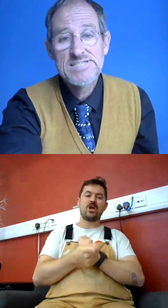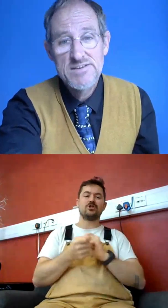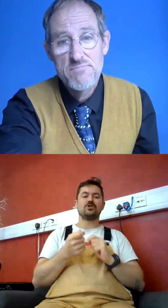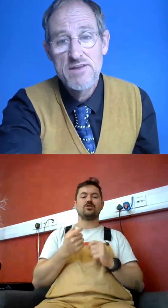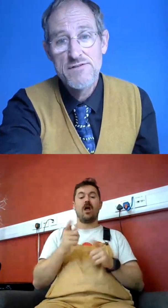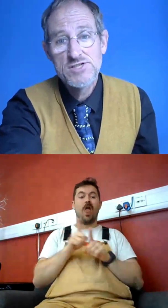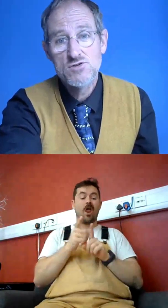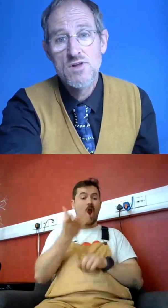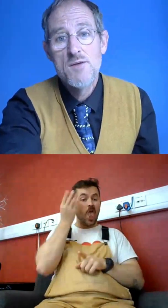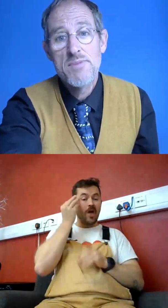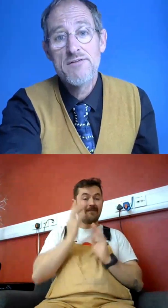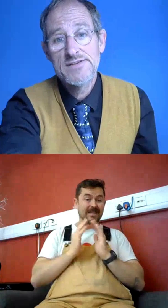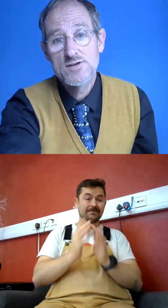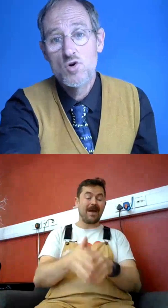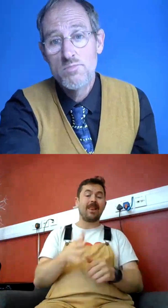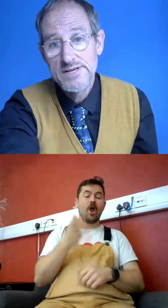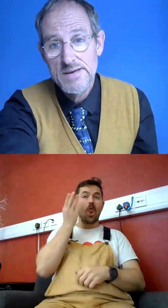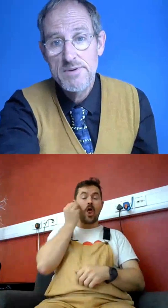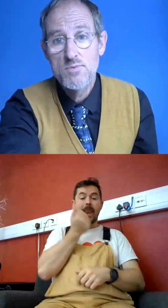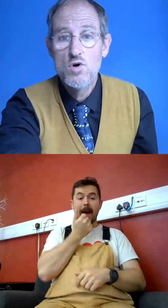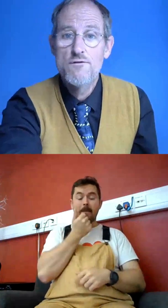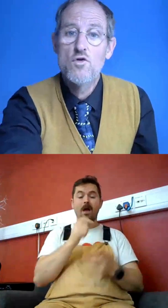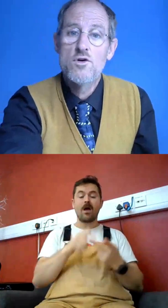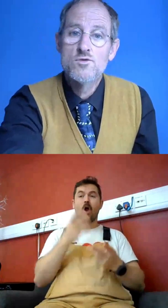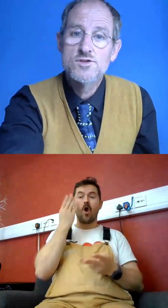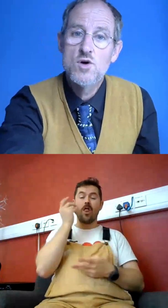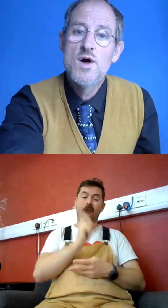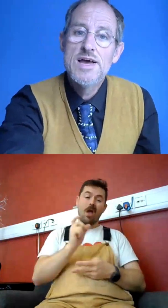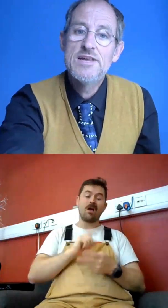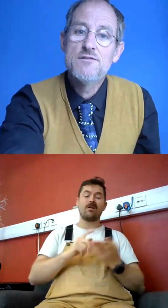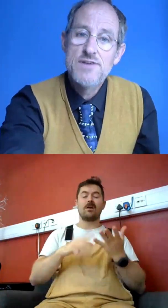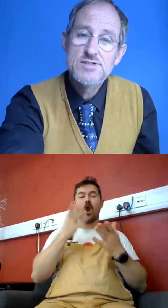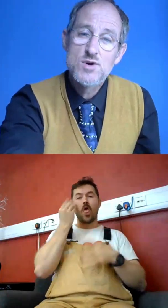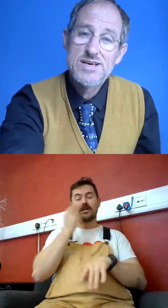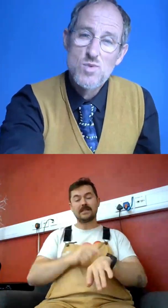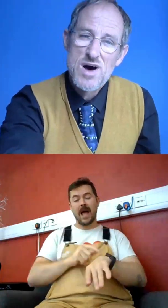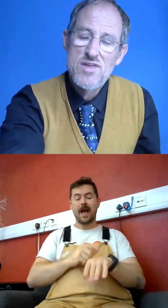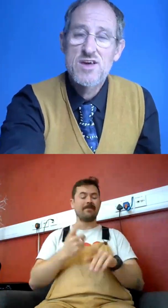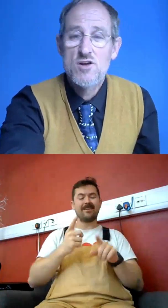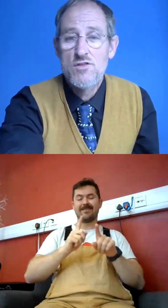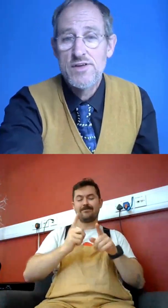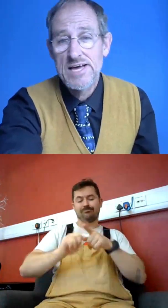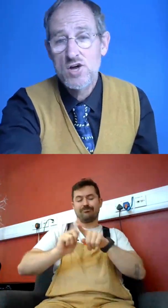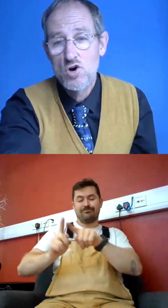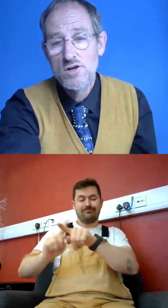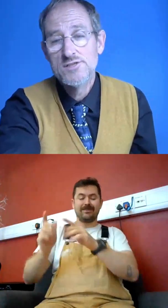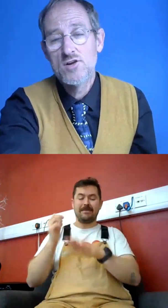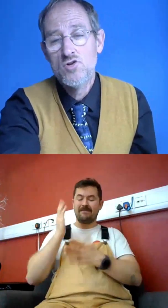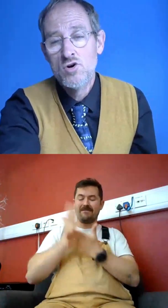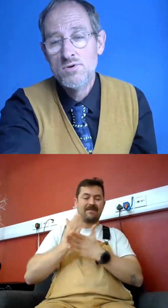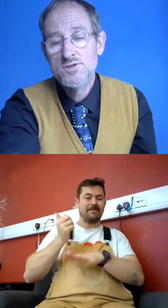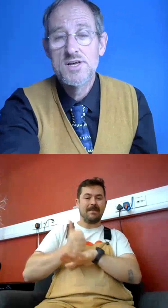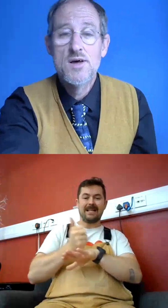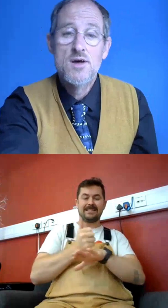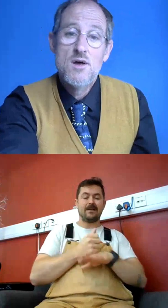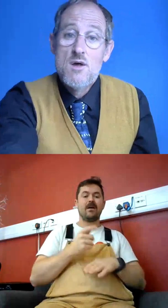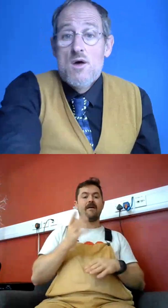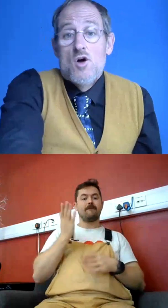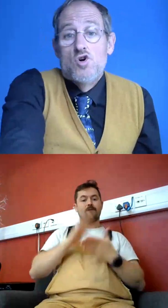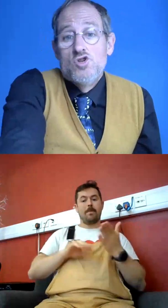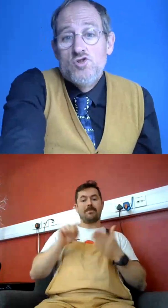basis. Massive benefits to companies that people work for, and also individually as well. They can learn things like colours,